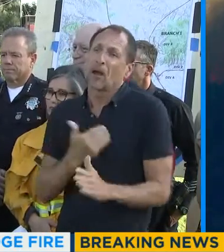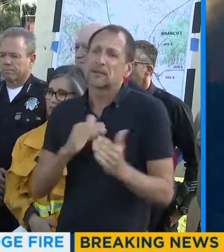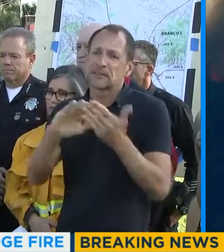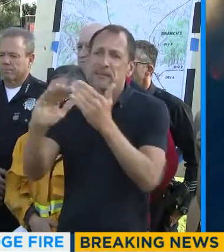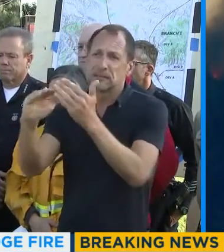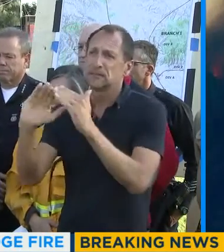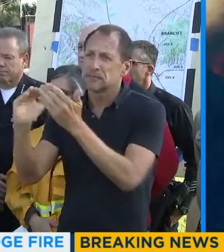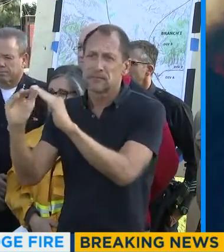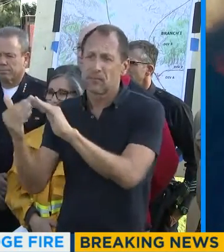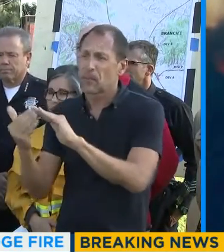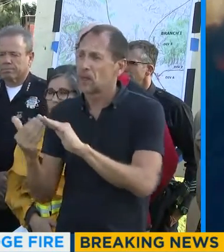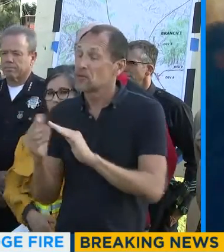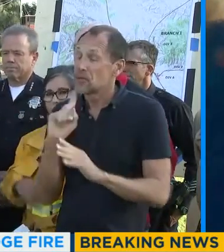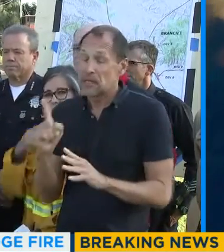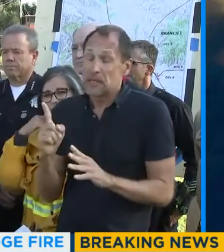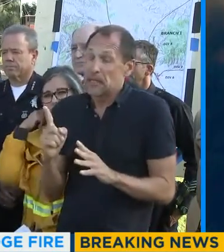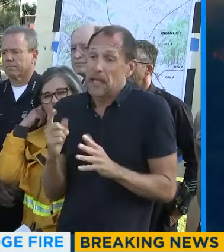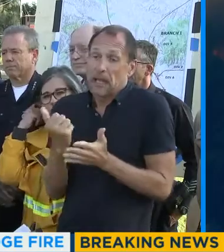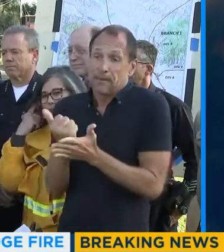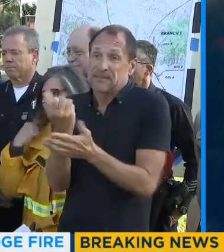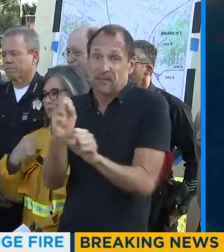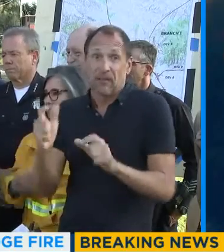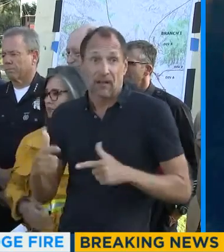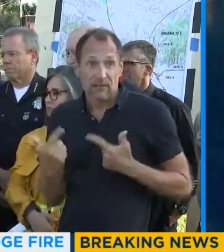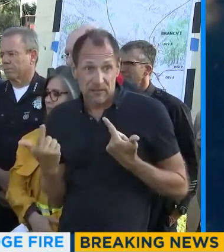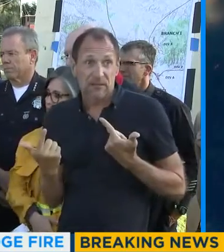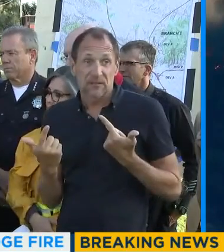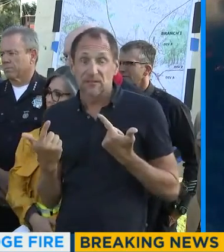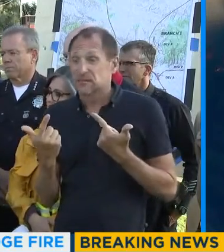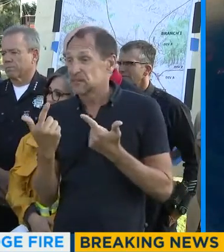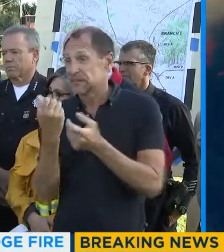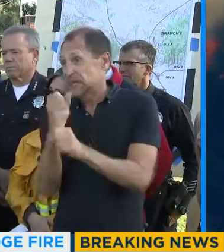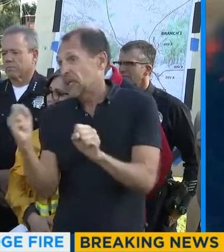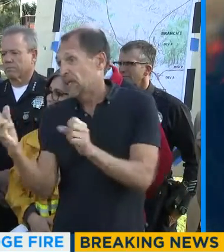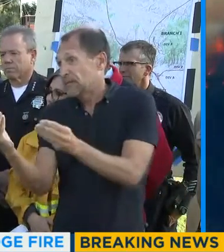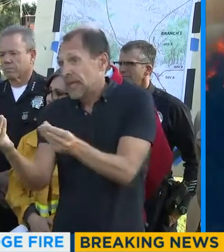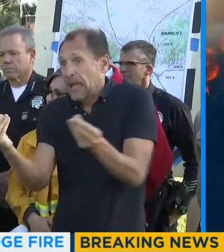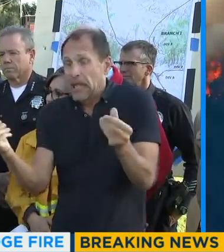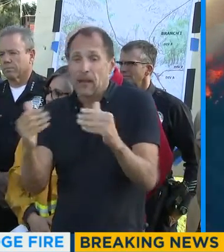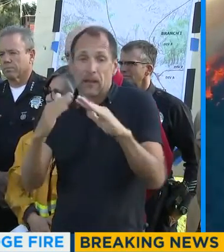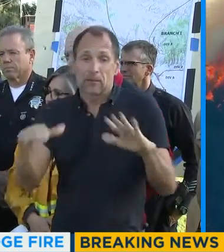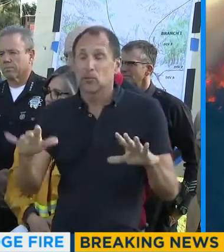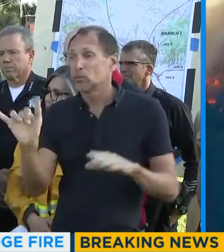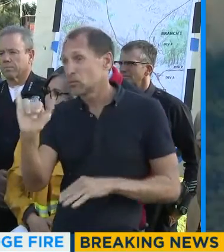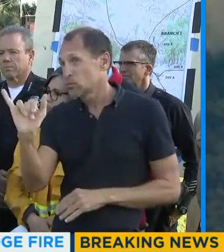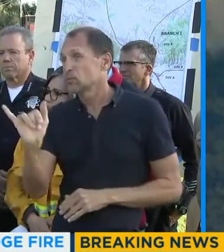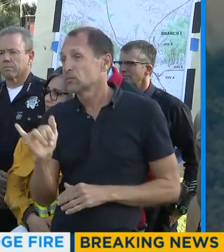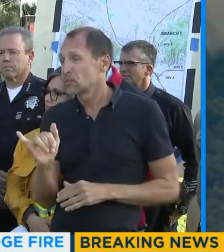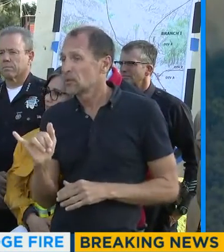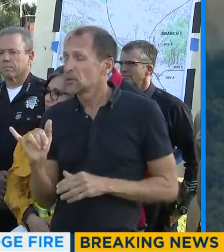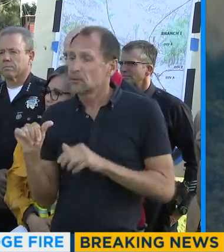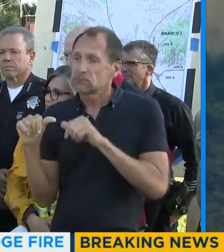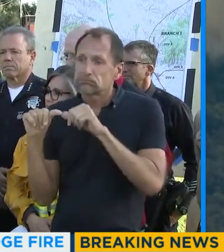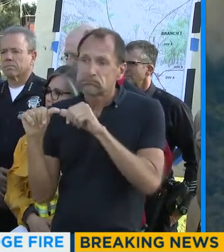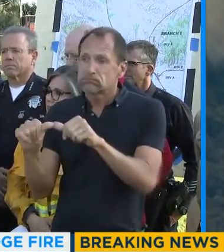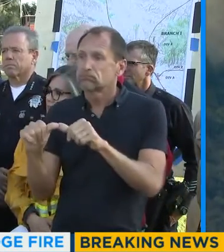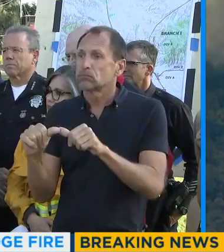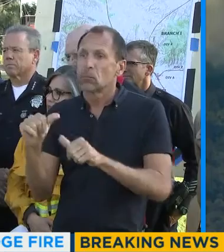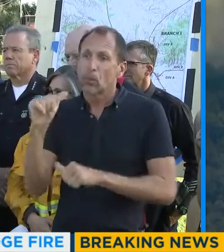in providing life safety and protecting property as we continue to the next few